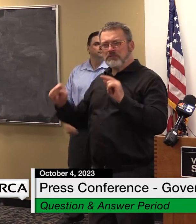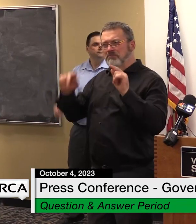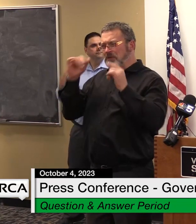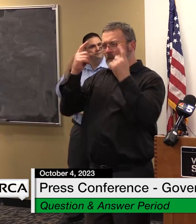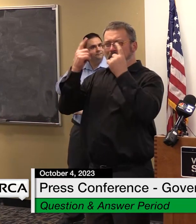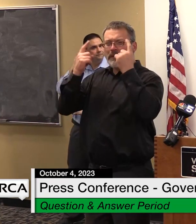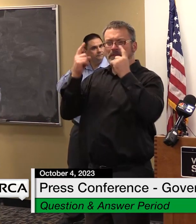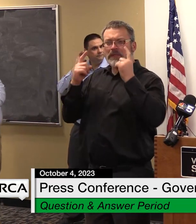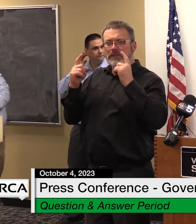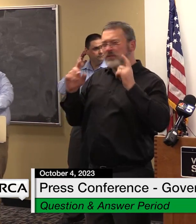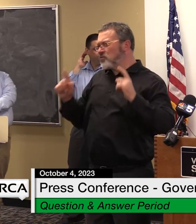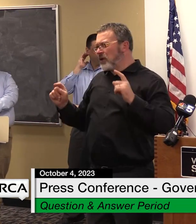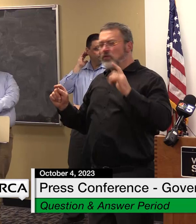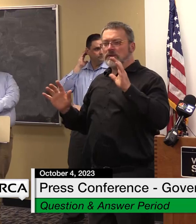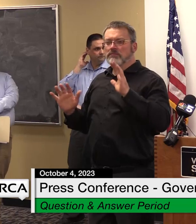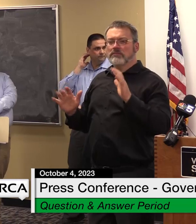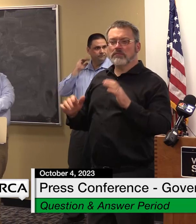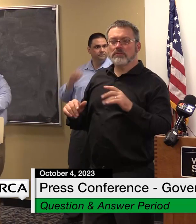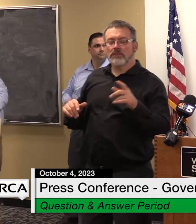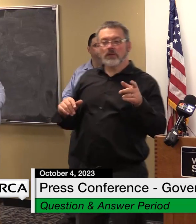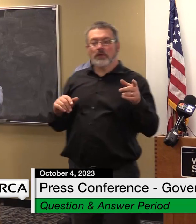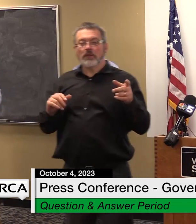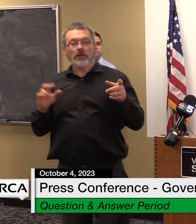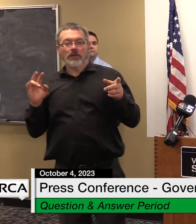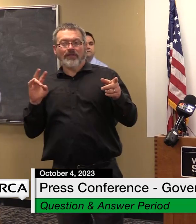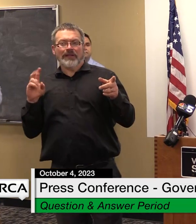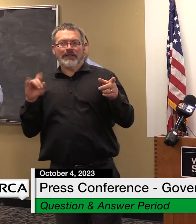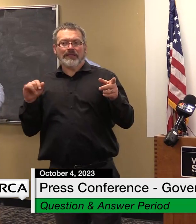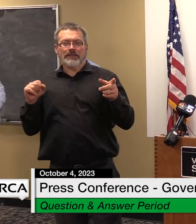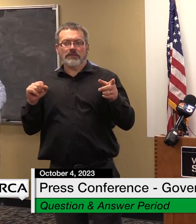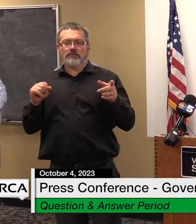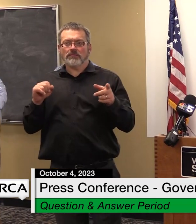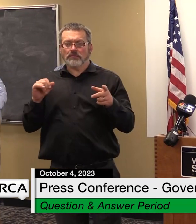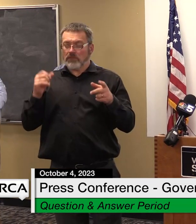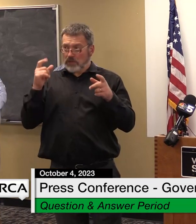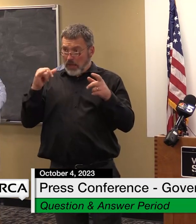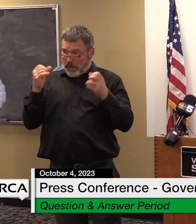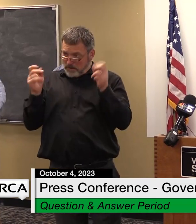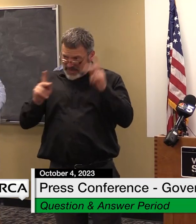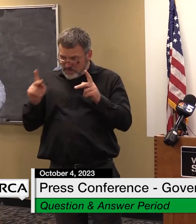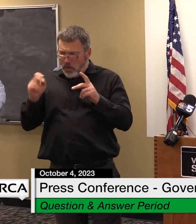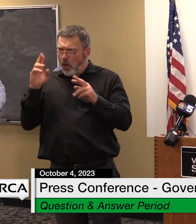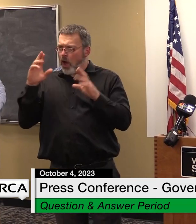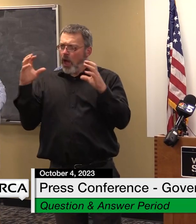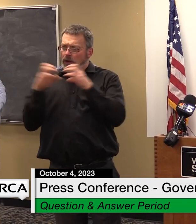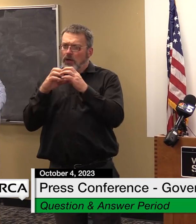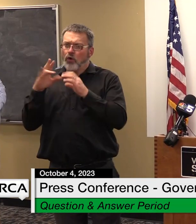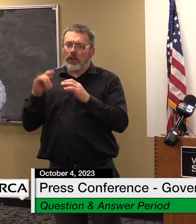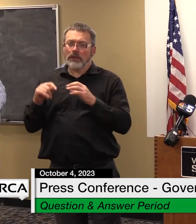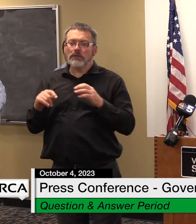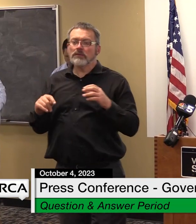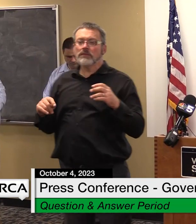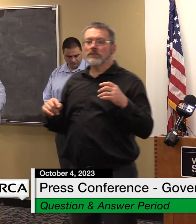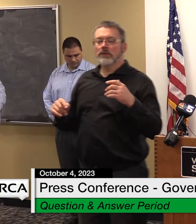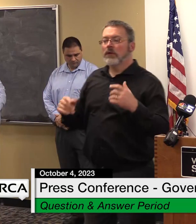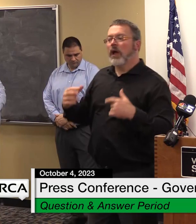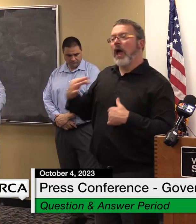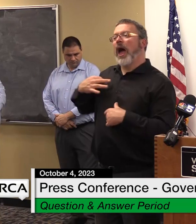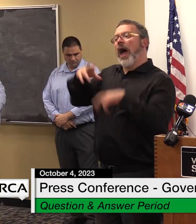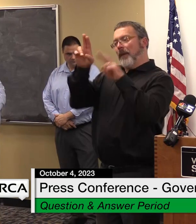So, I'm sorry, is it units or people we're talking about? I'm sorry, applicants, yes. So for Washington County, it's a big number. Thank you,